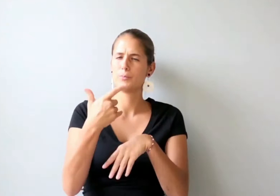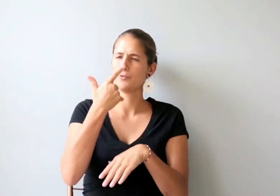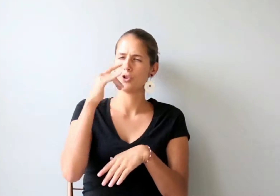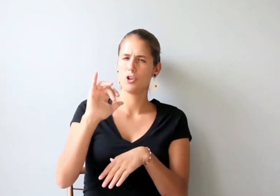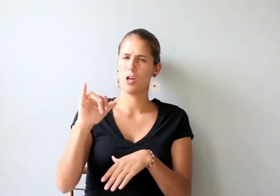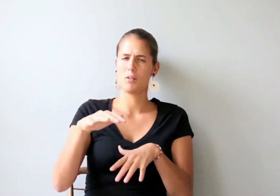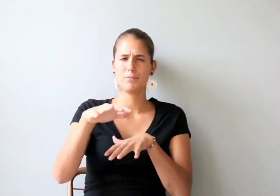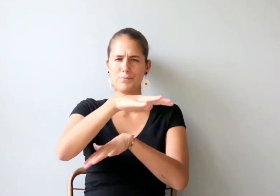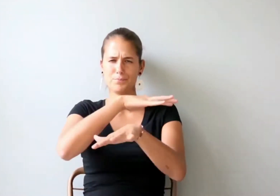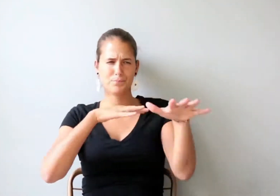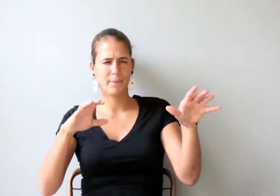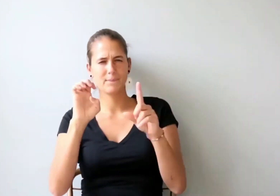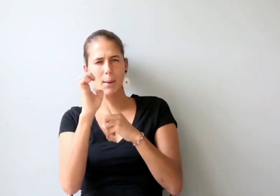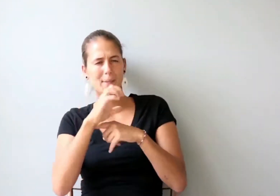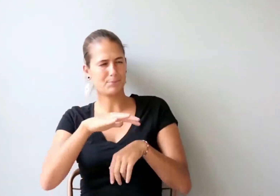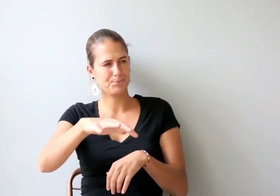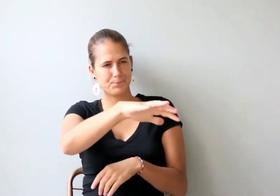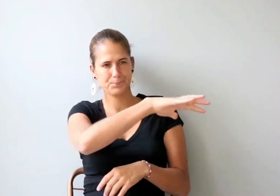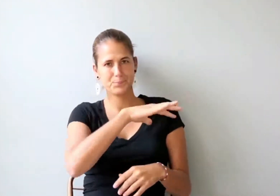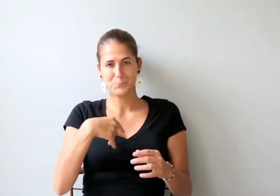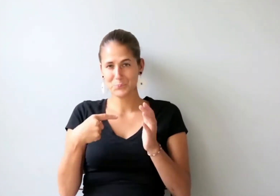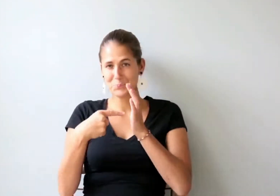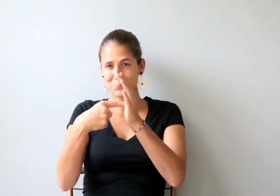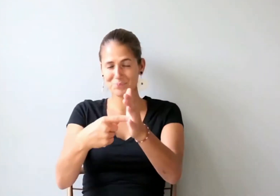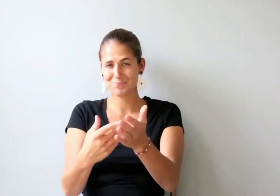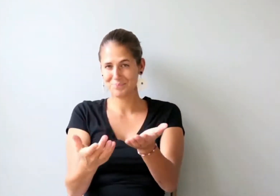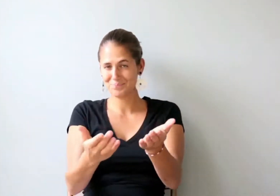Here is an example of what the classroom environment looks like.